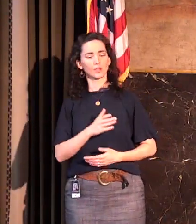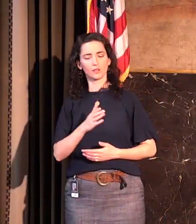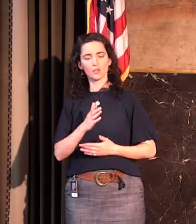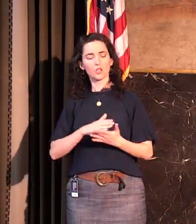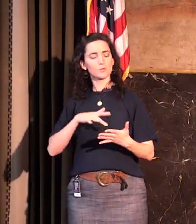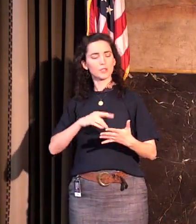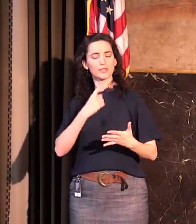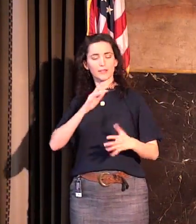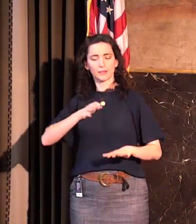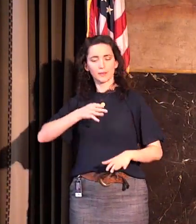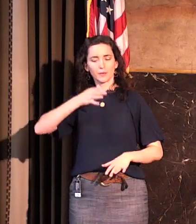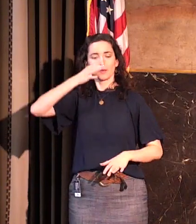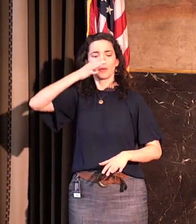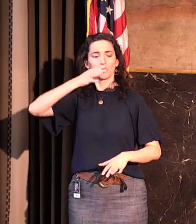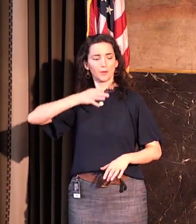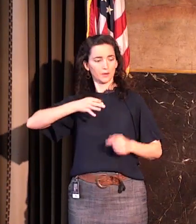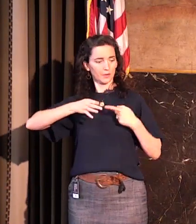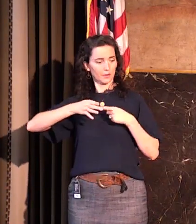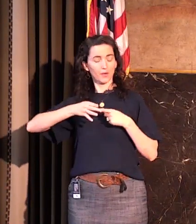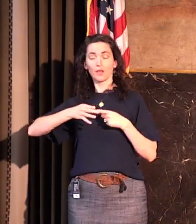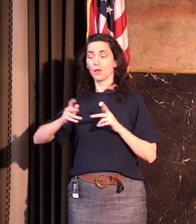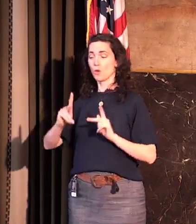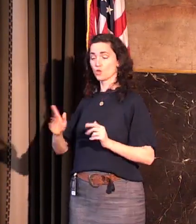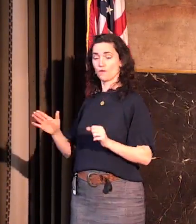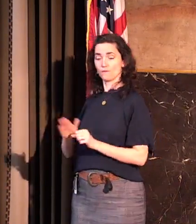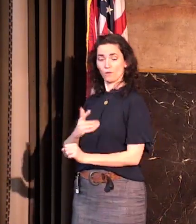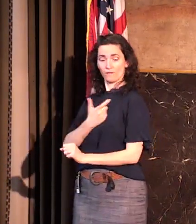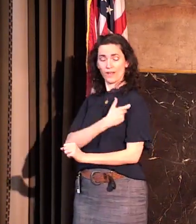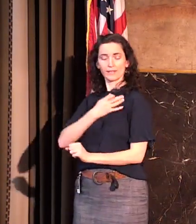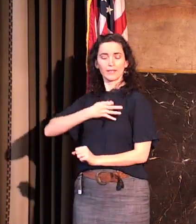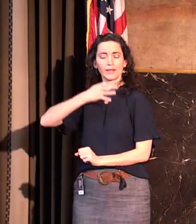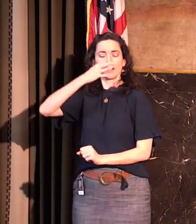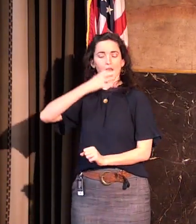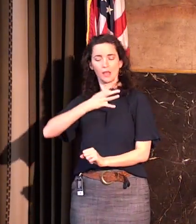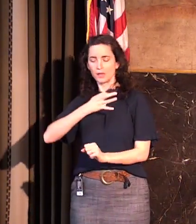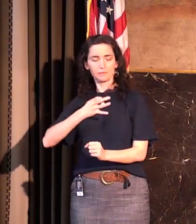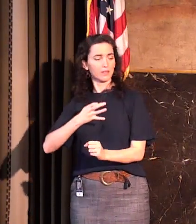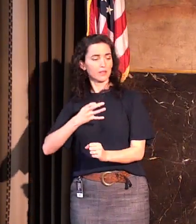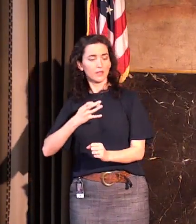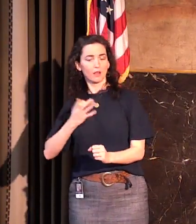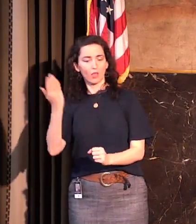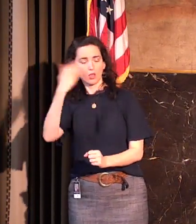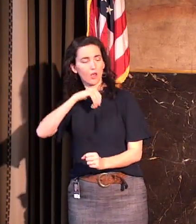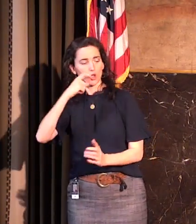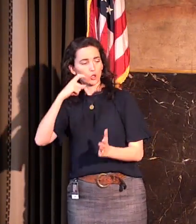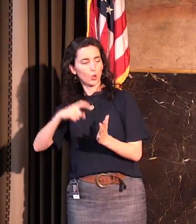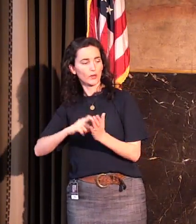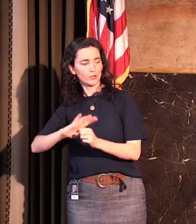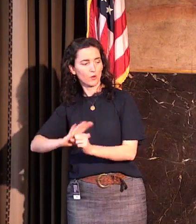COVID, and those are fully vaccinated, or some that are just first-time